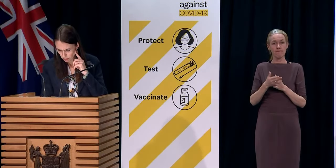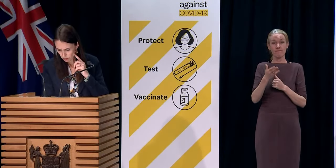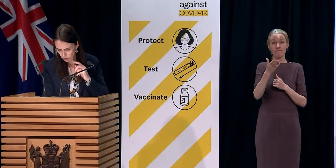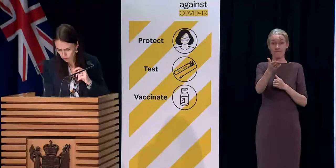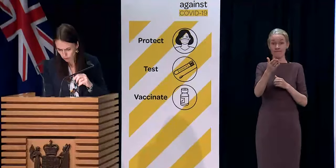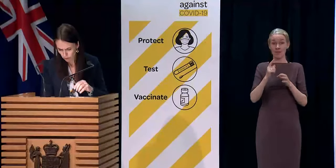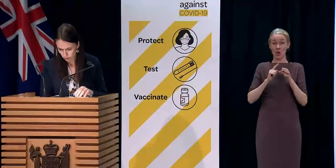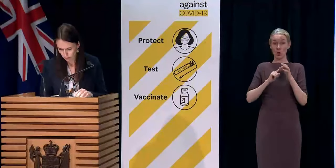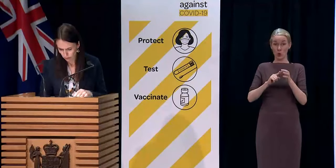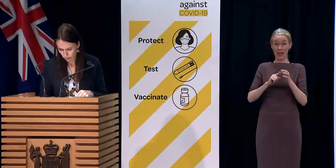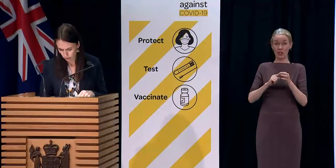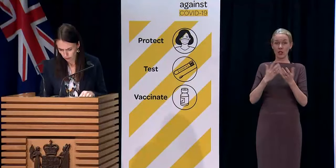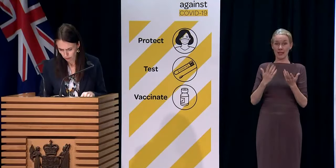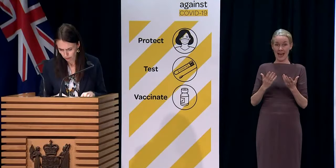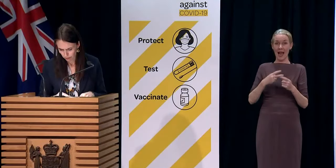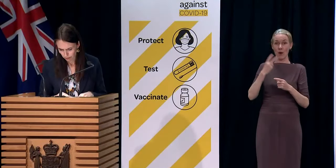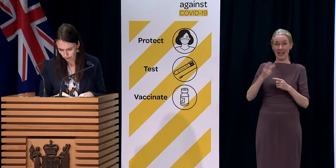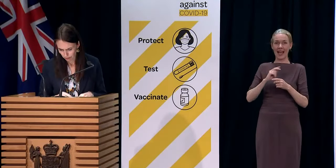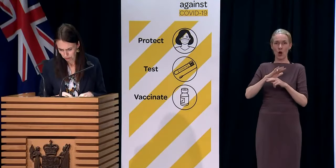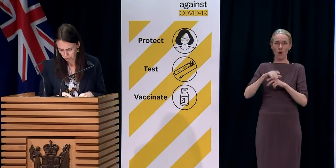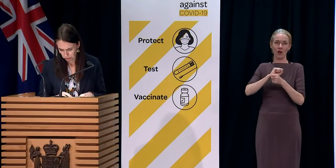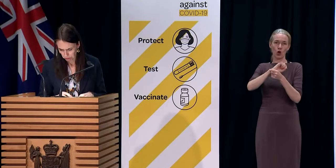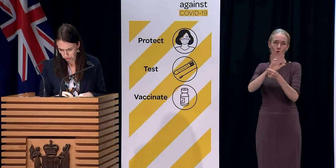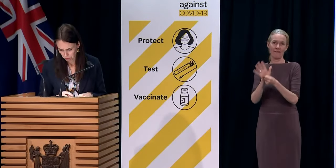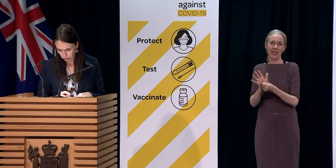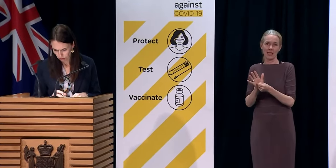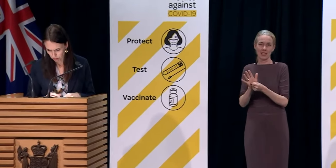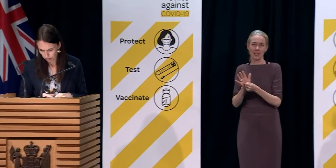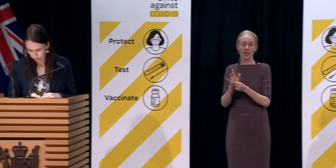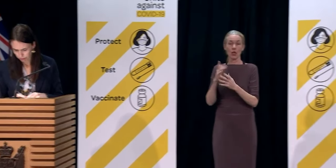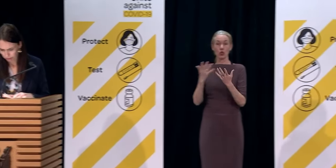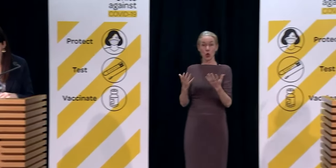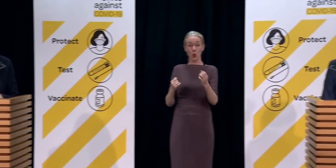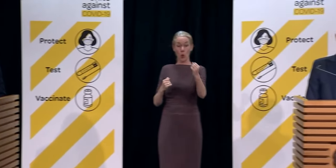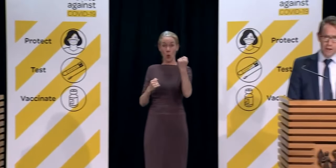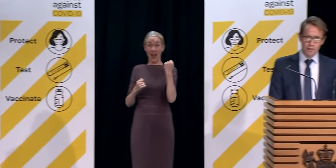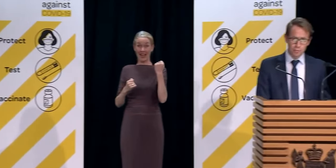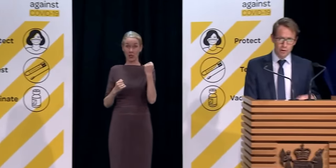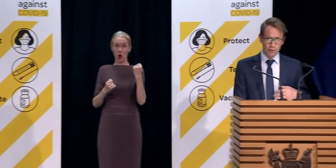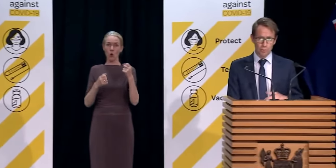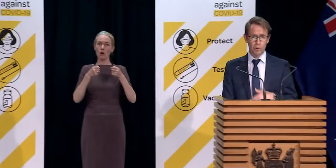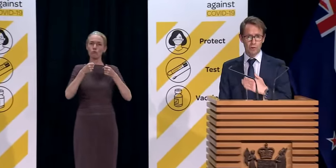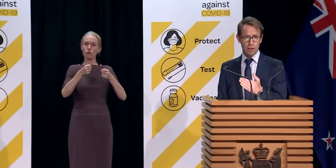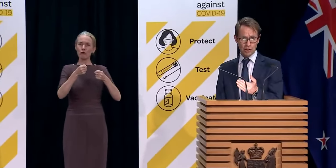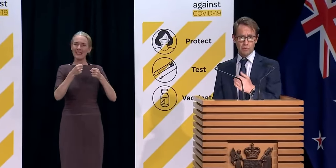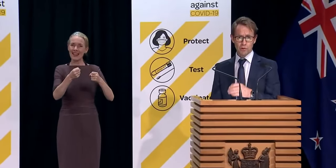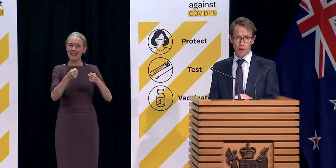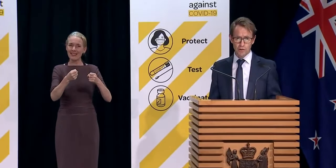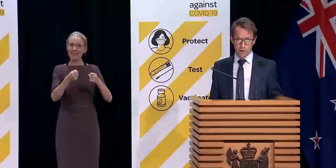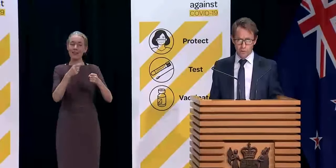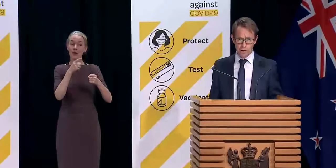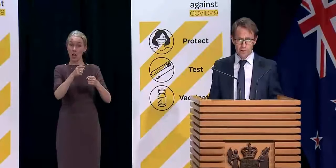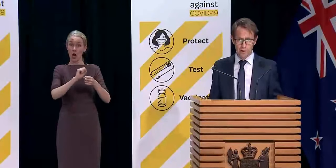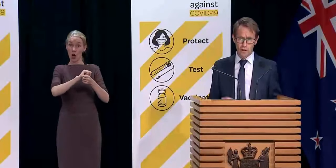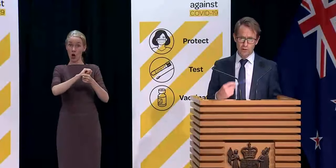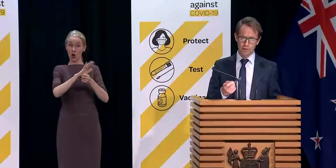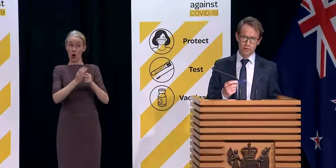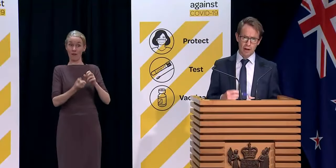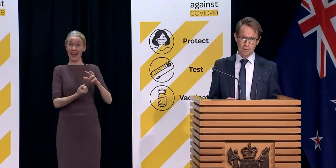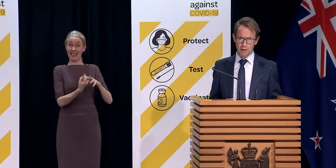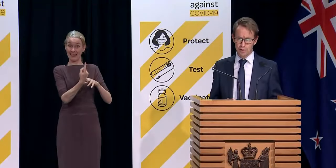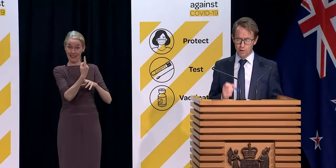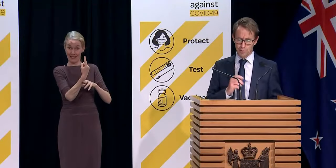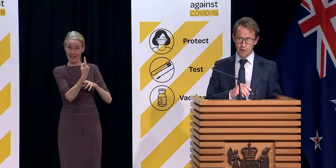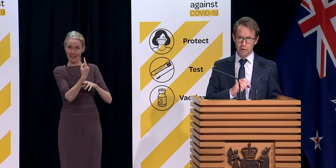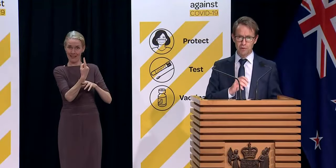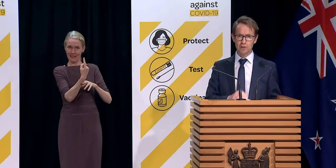Auckland case, or is that a 50 and being considered a Waikato? It's part of the 49. It's an Auckland case because the person actually resides in Auckland. And just